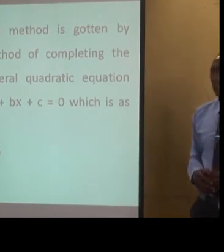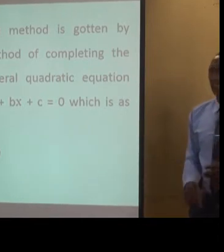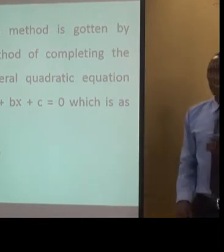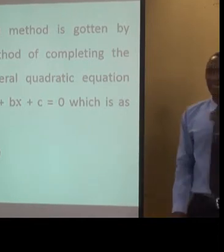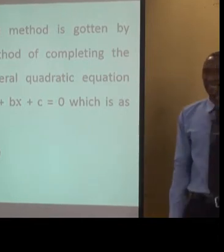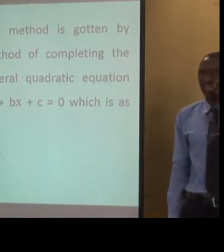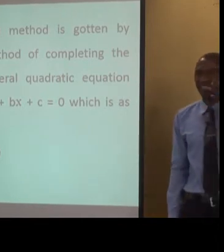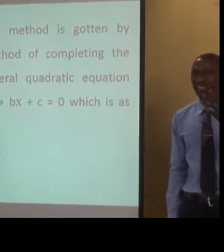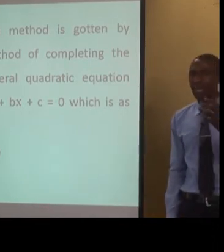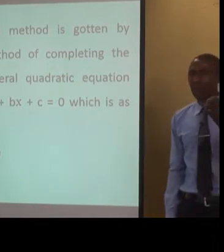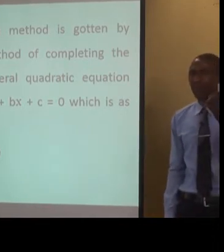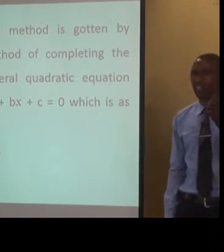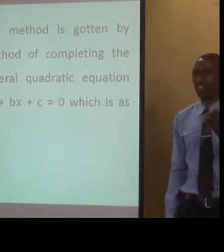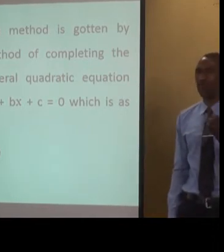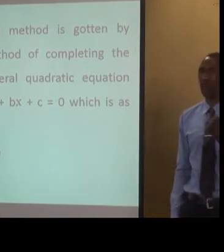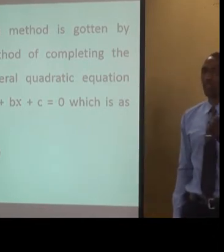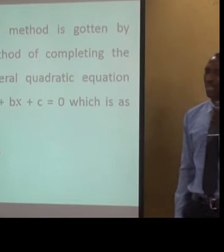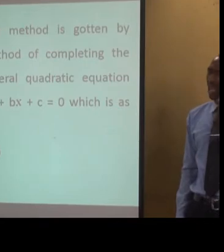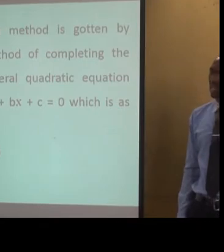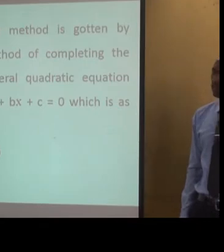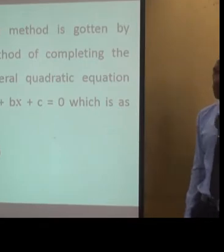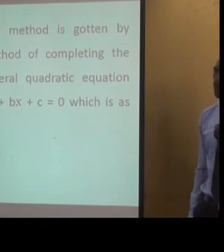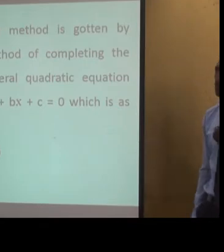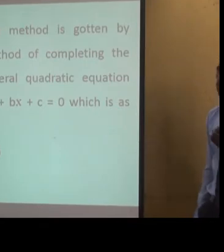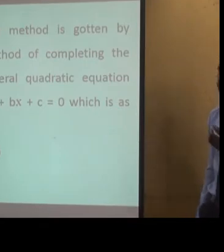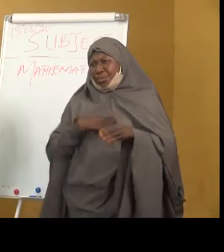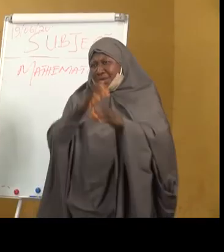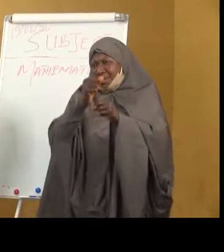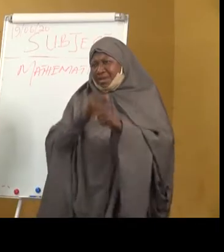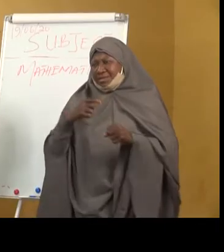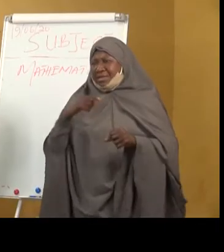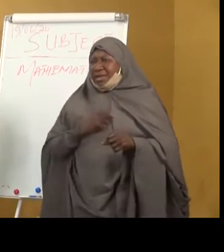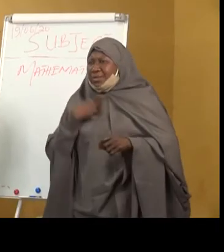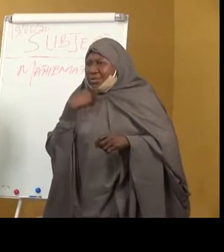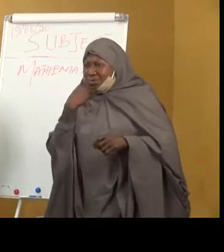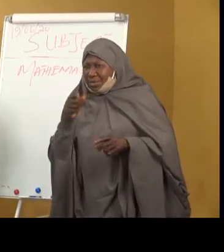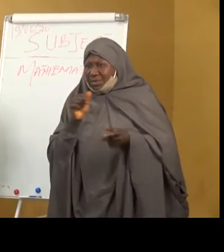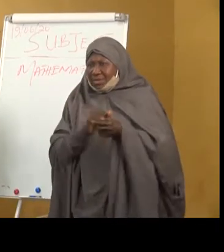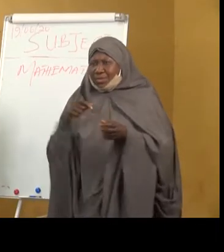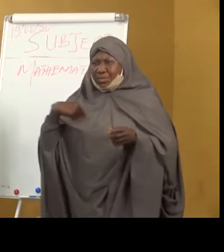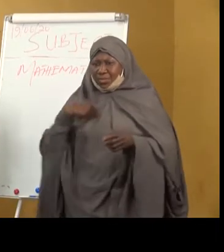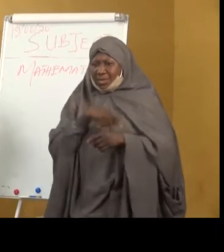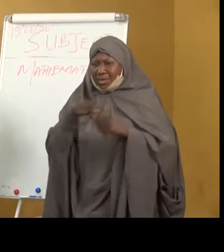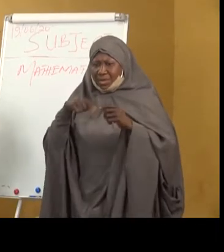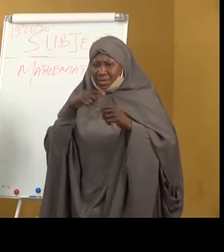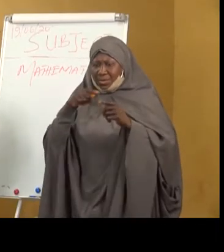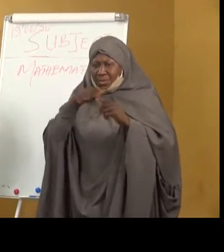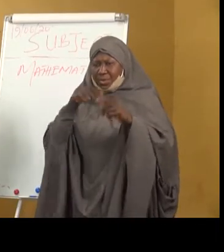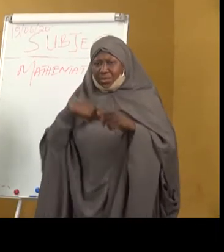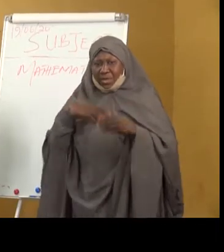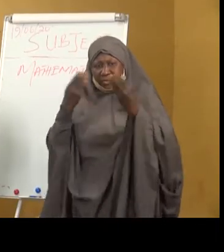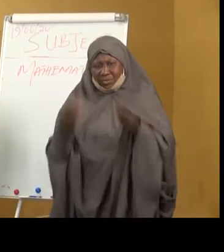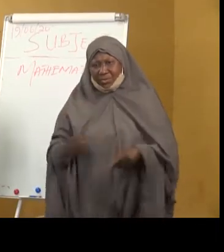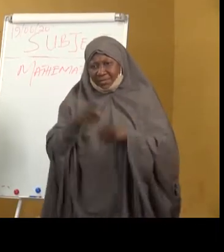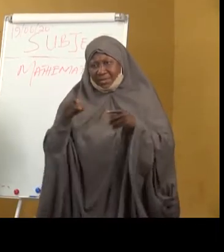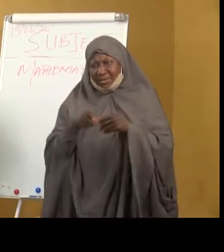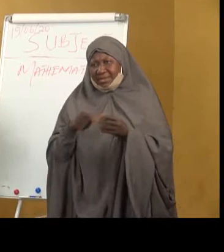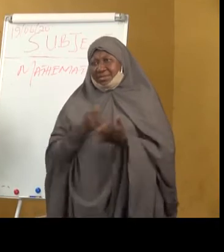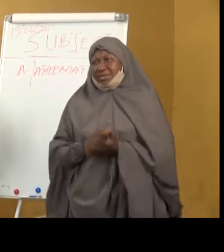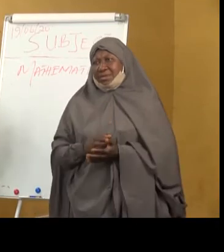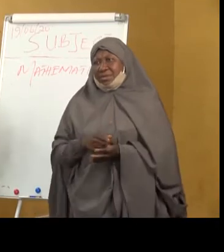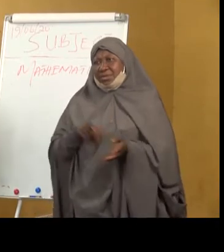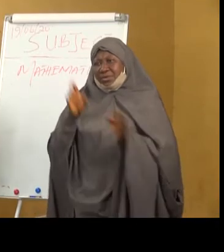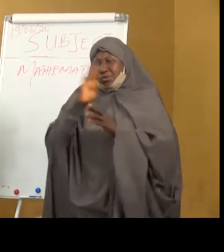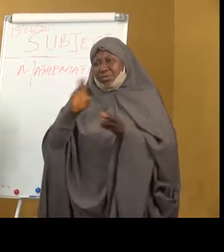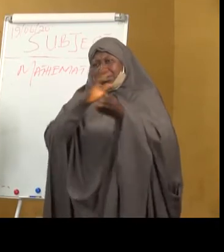Recall the three procedures I told you when you are solving quadratic equations using the method of